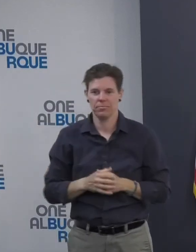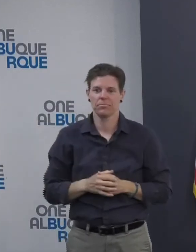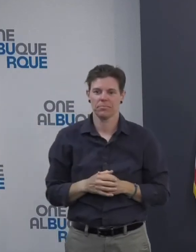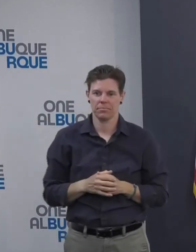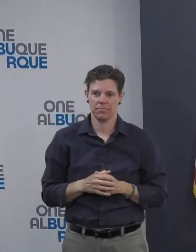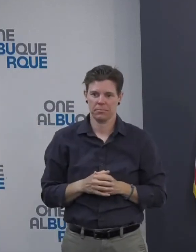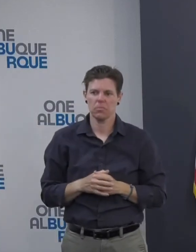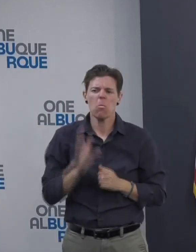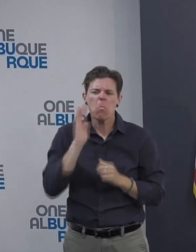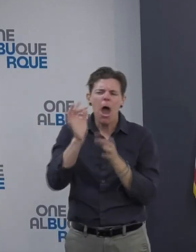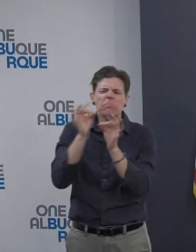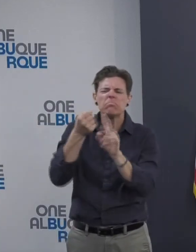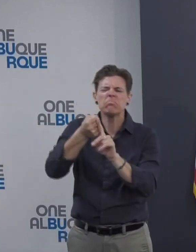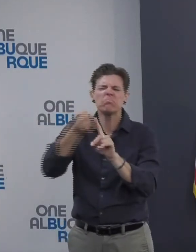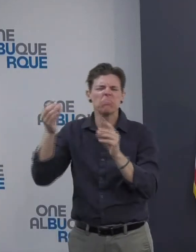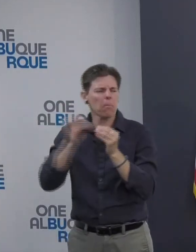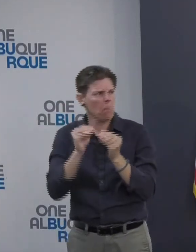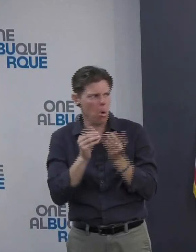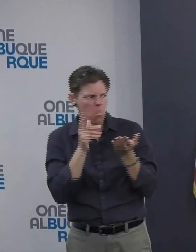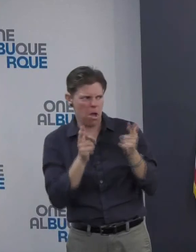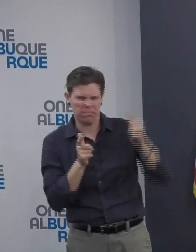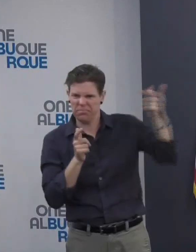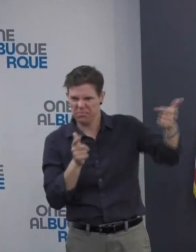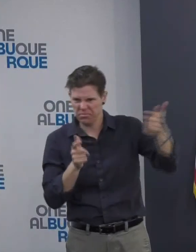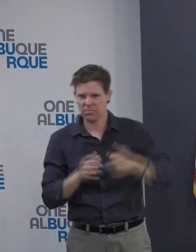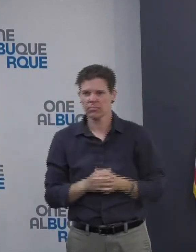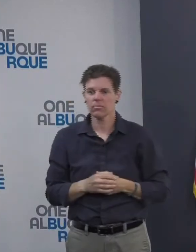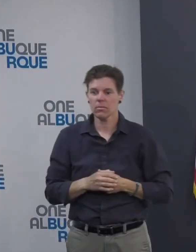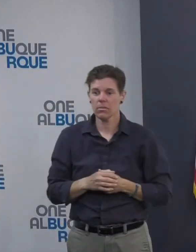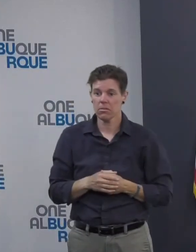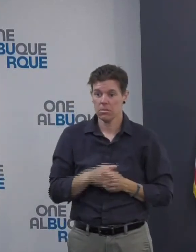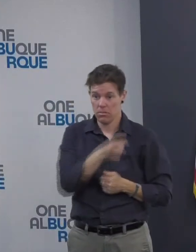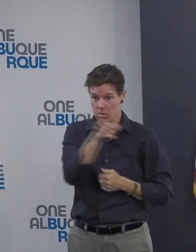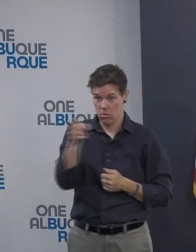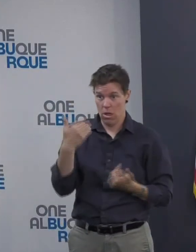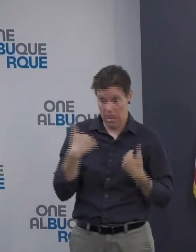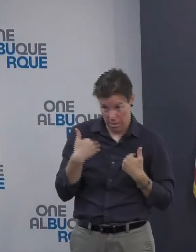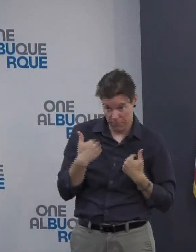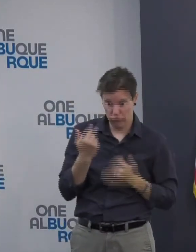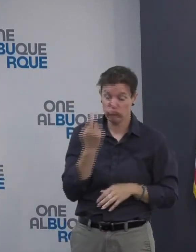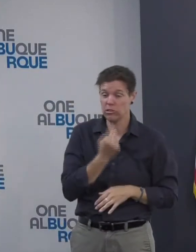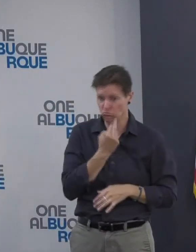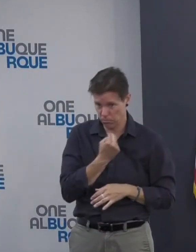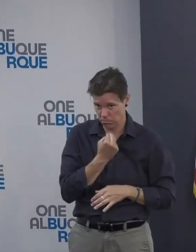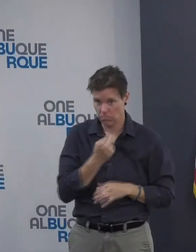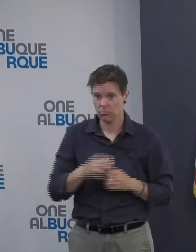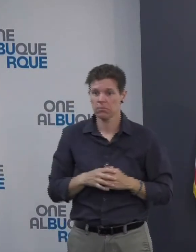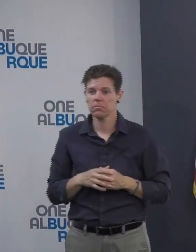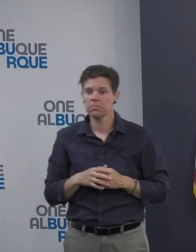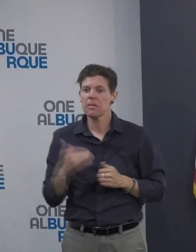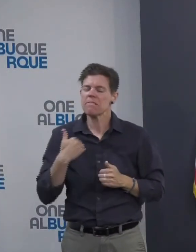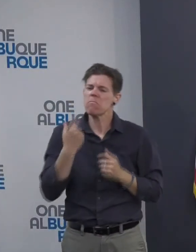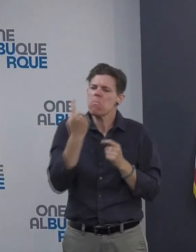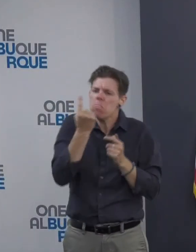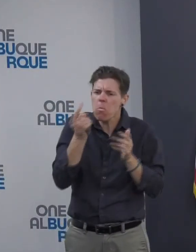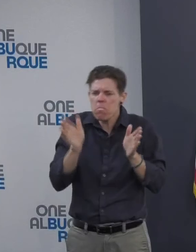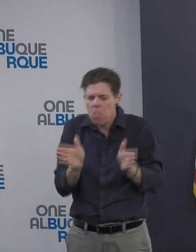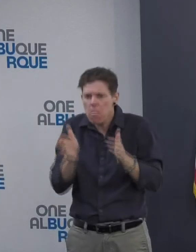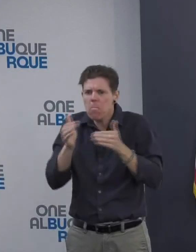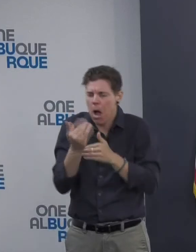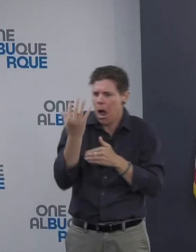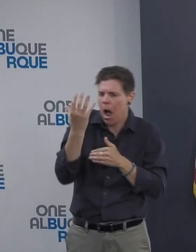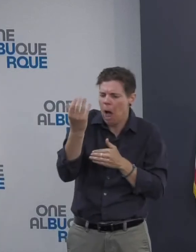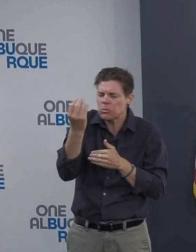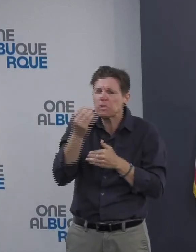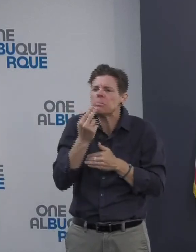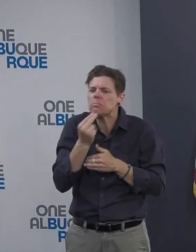basically, if you're a restaurant and you have a small area that is outside, or you have access to an outside area and you want